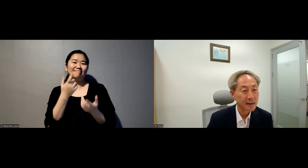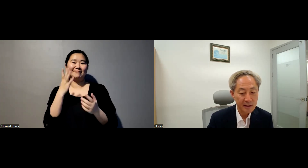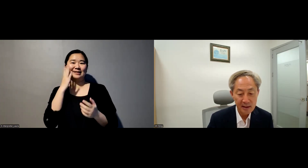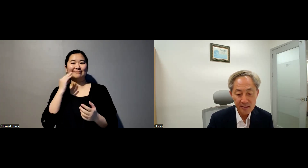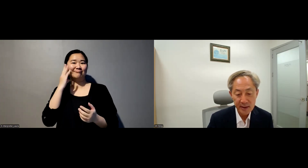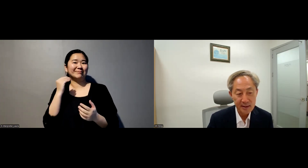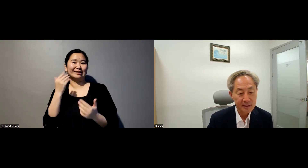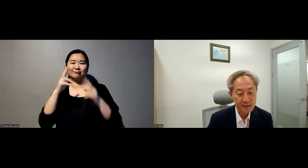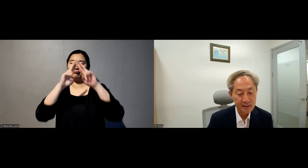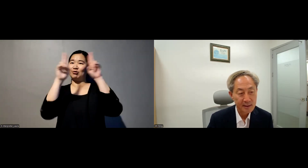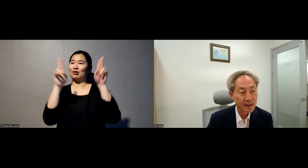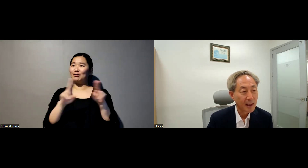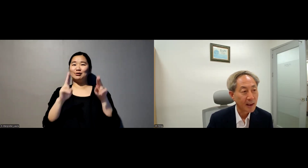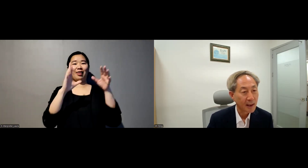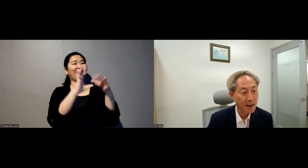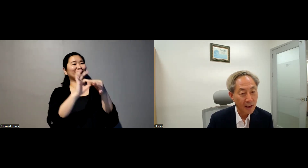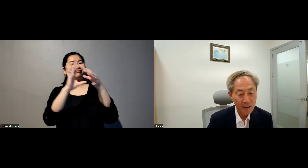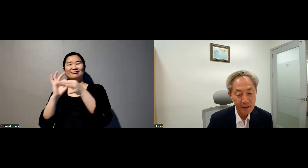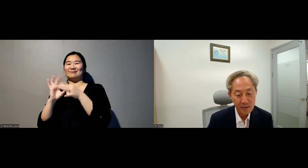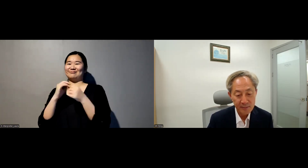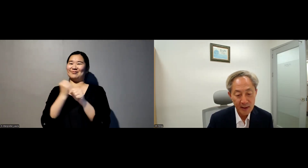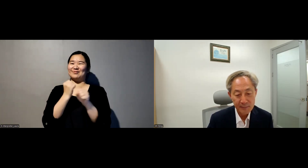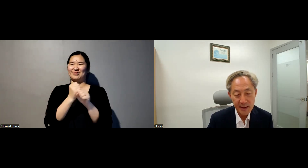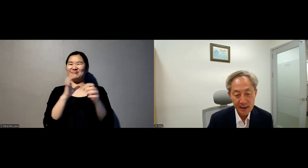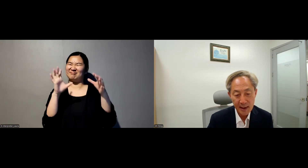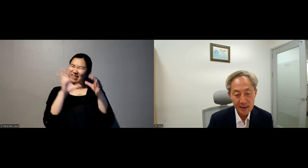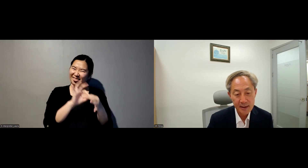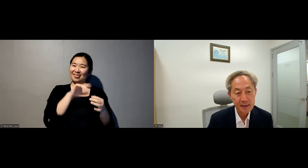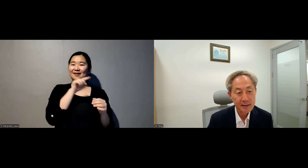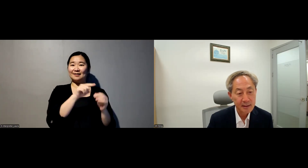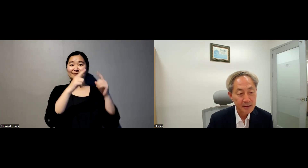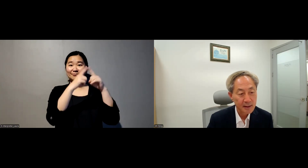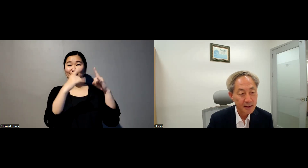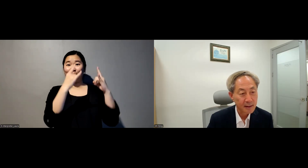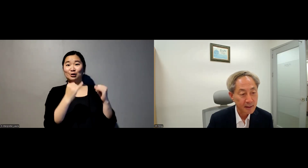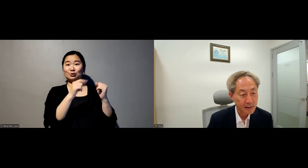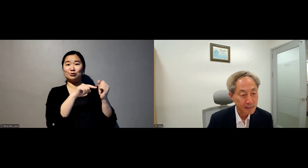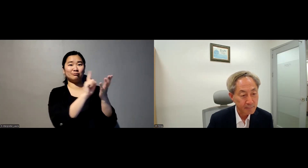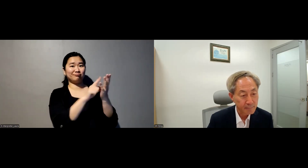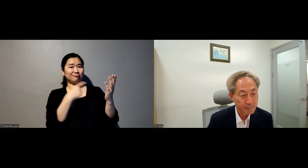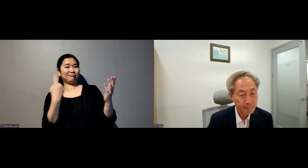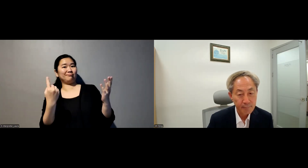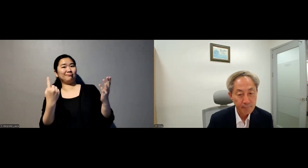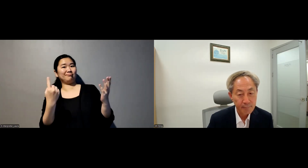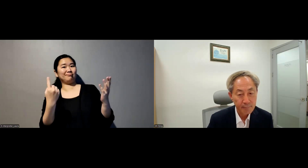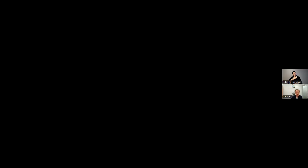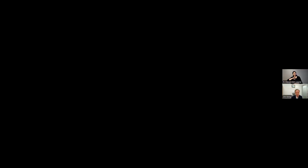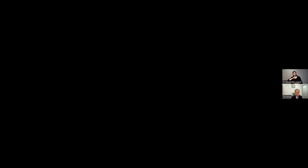deinstitutionalization in this region. I will use my presentation.